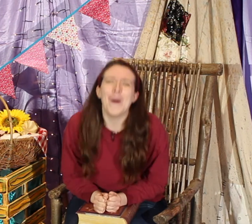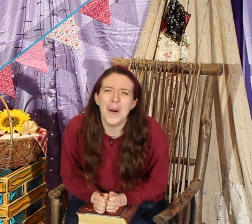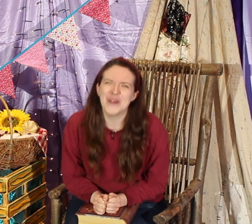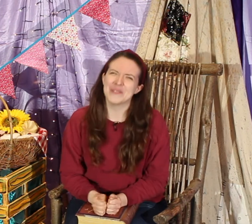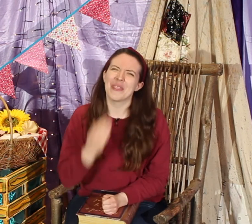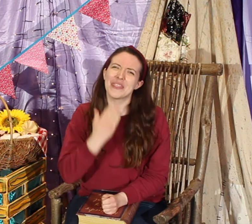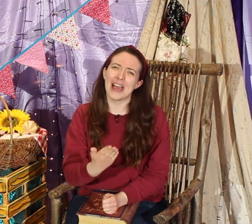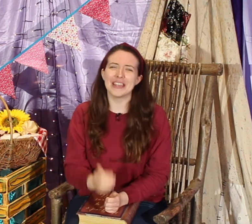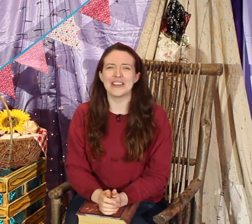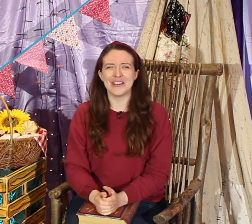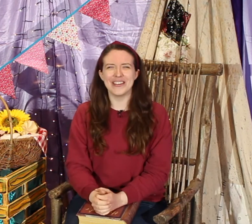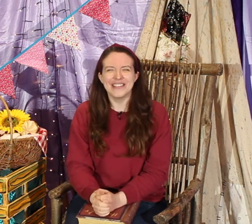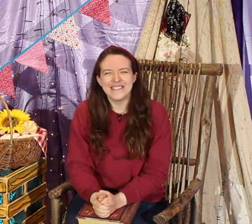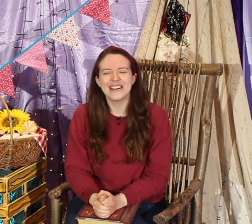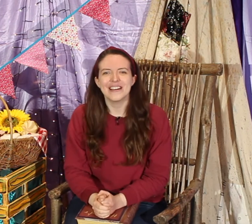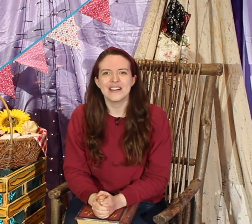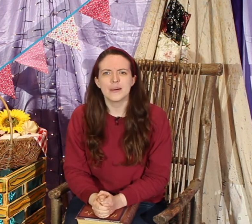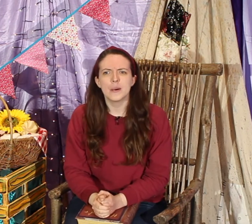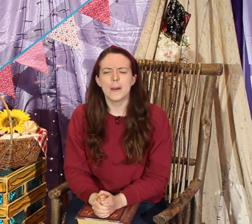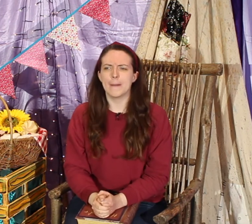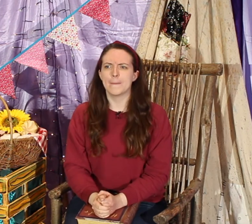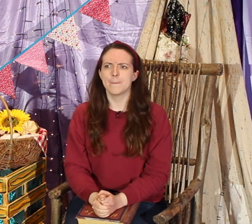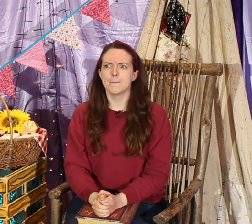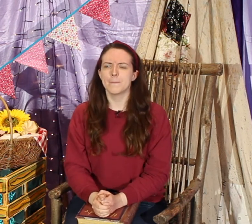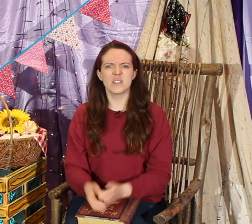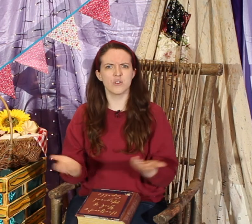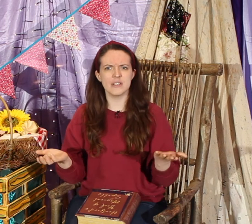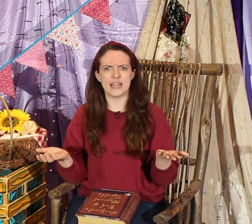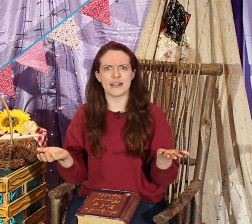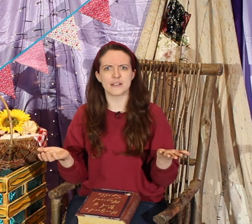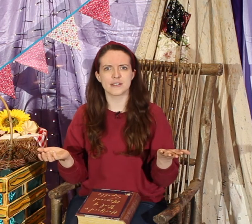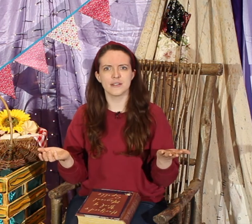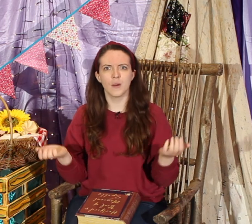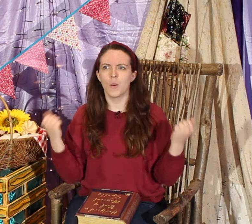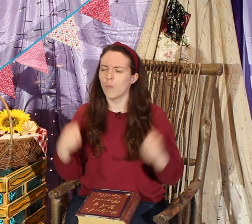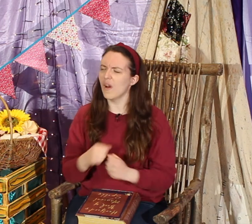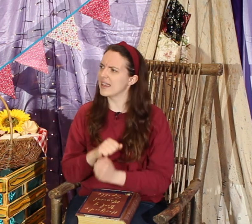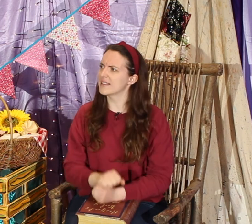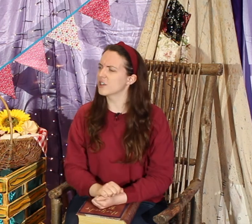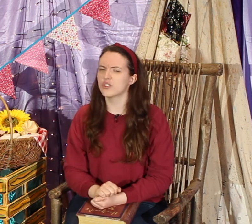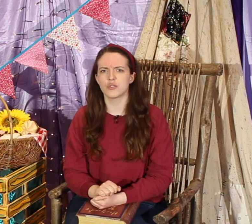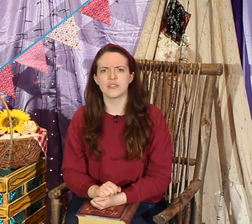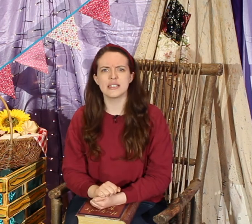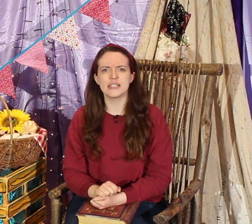Oh, thank you. Huh, but storytellers, what is our story